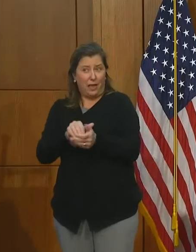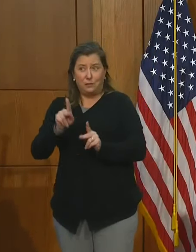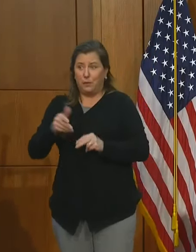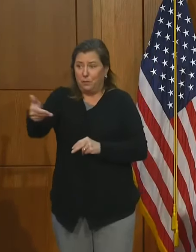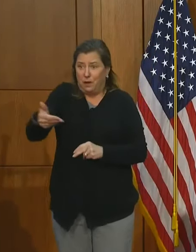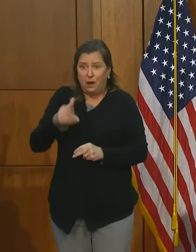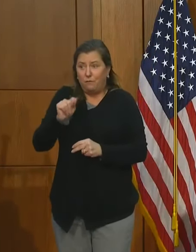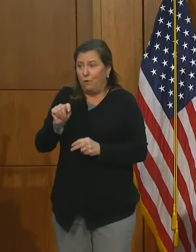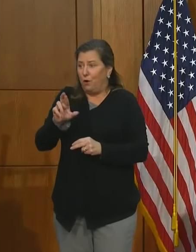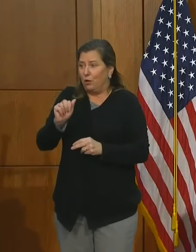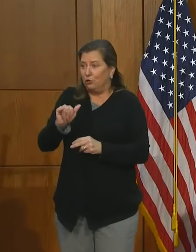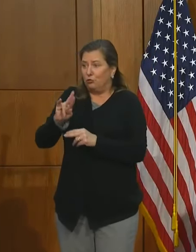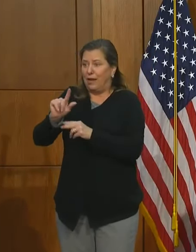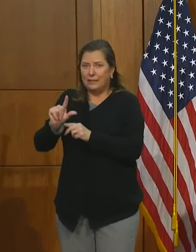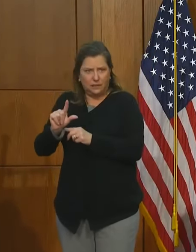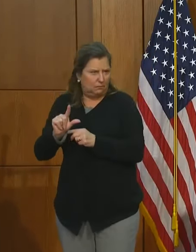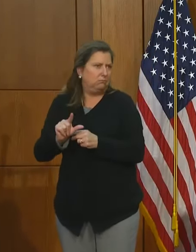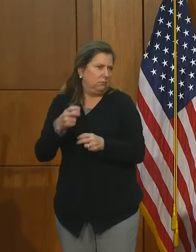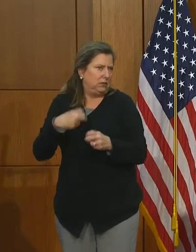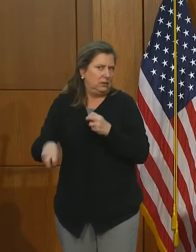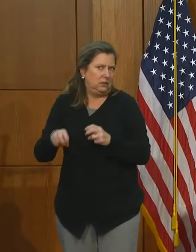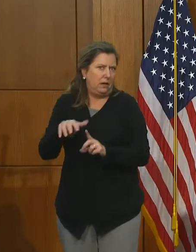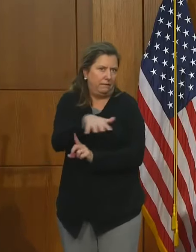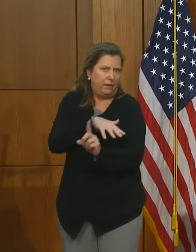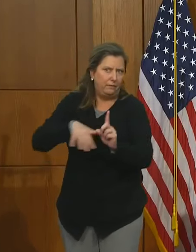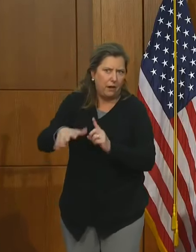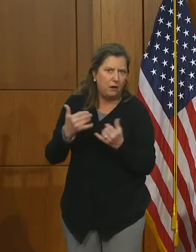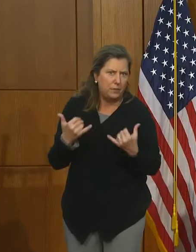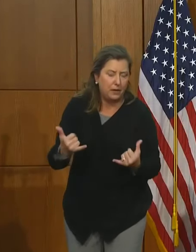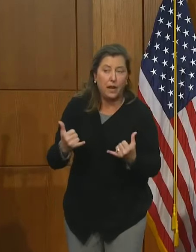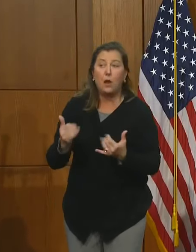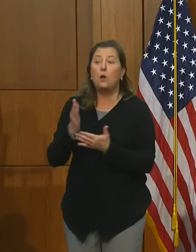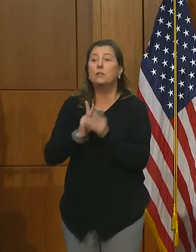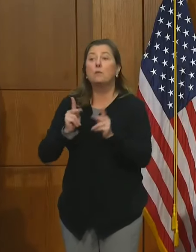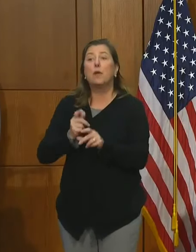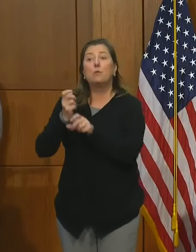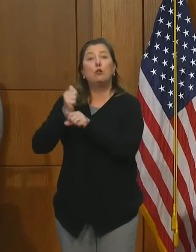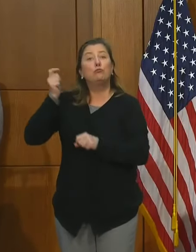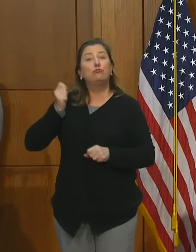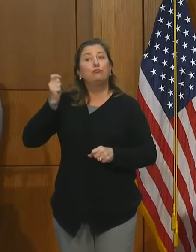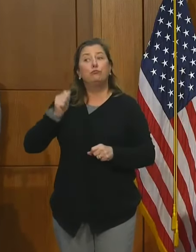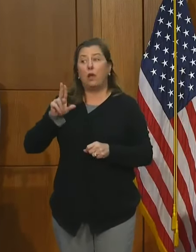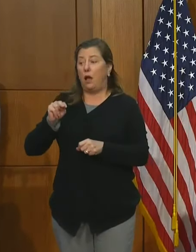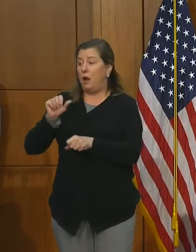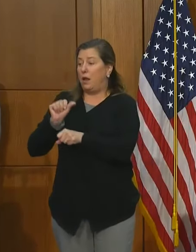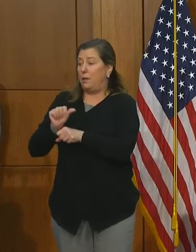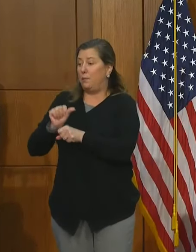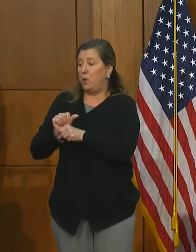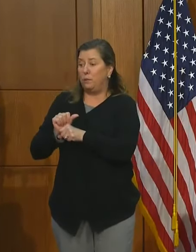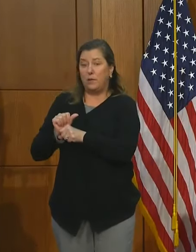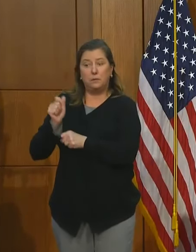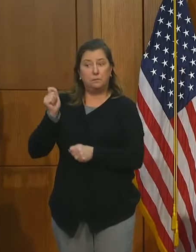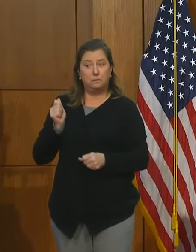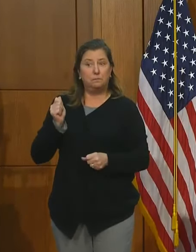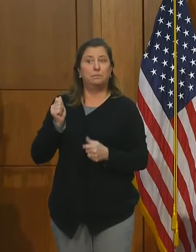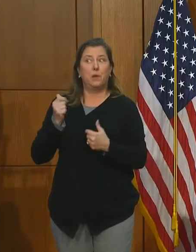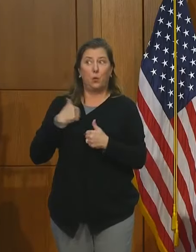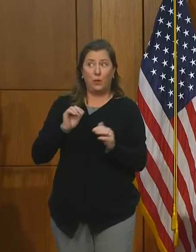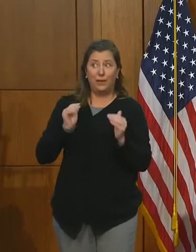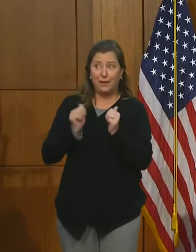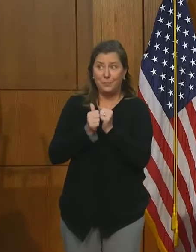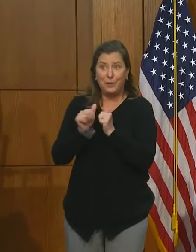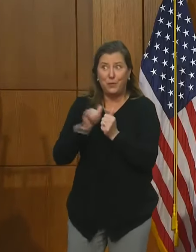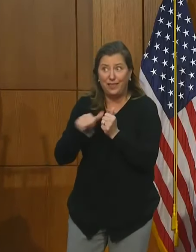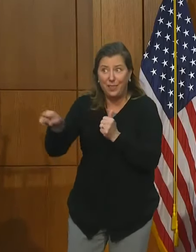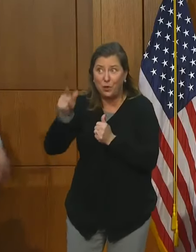quickly in a tough environment. Obviously, there's folks that are receiving unemployment benefits, and we are competing with